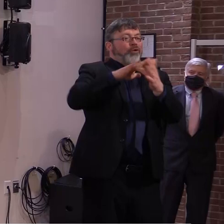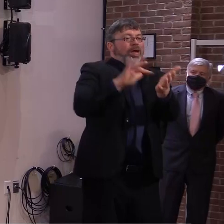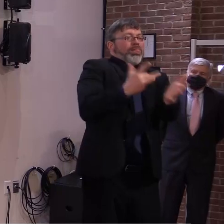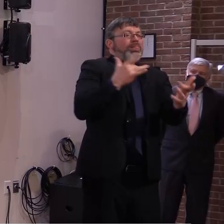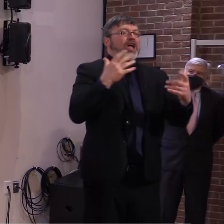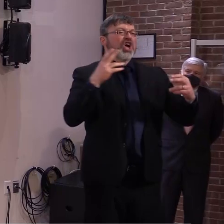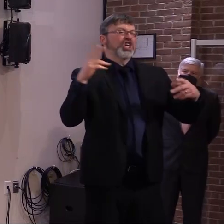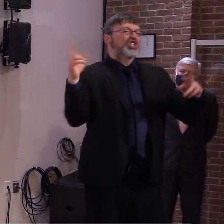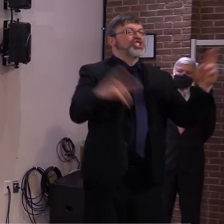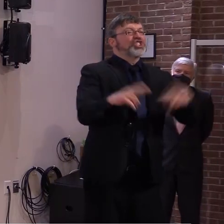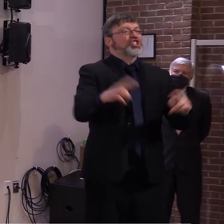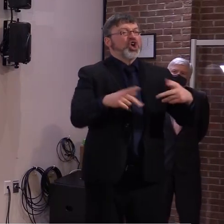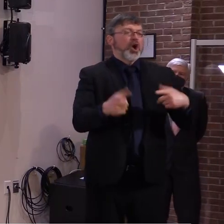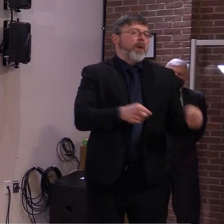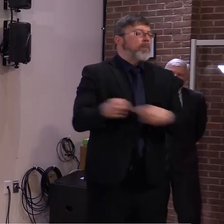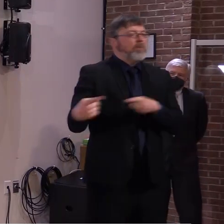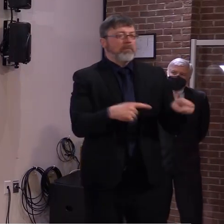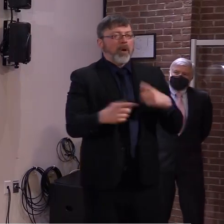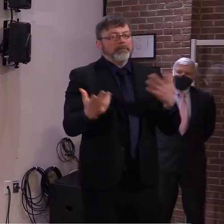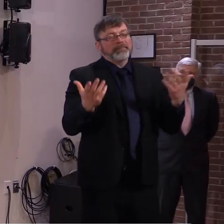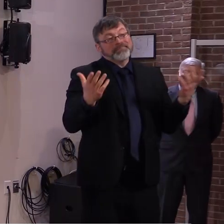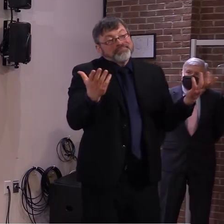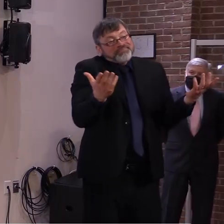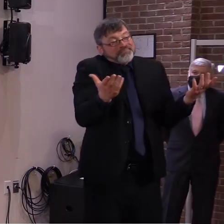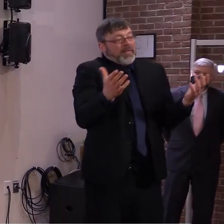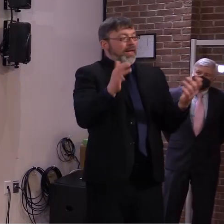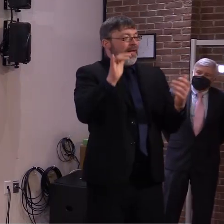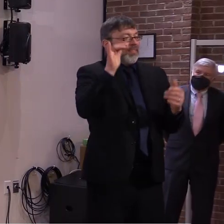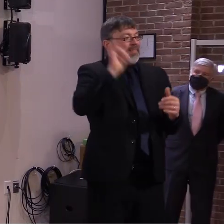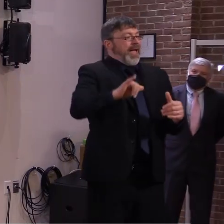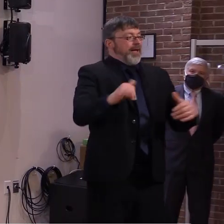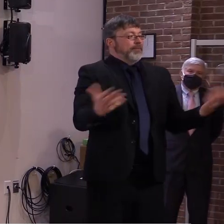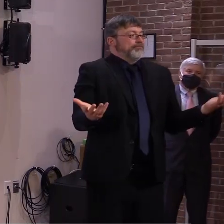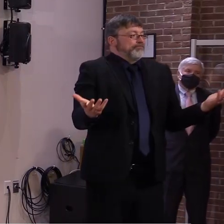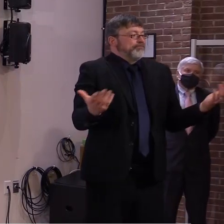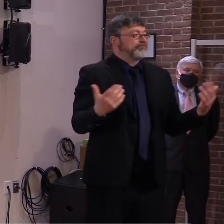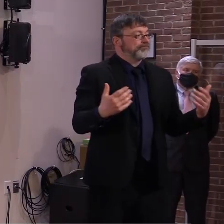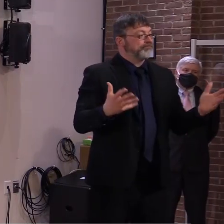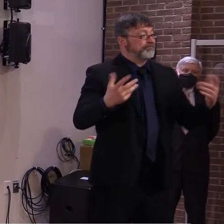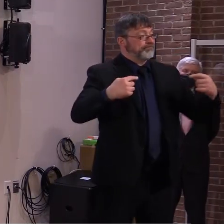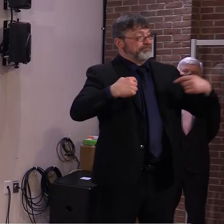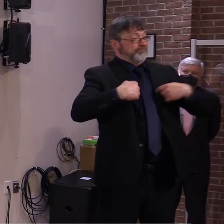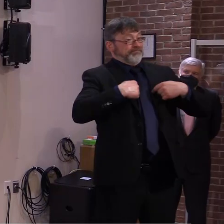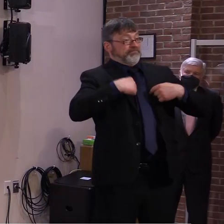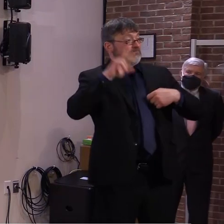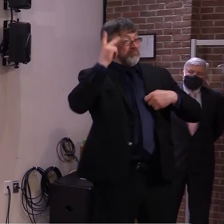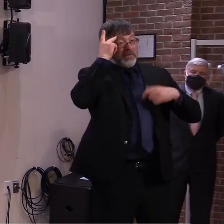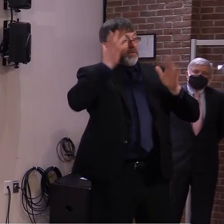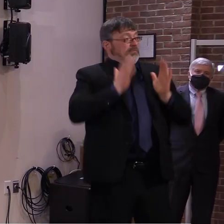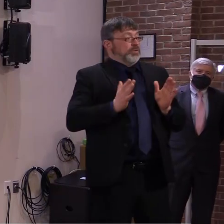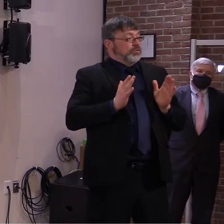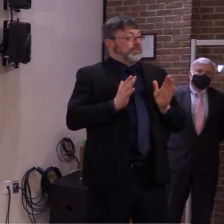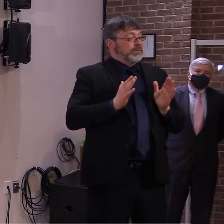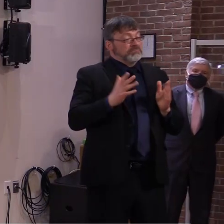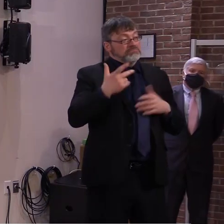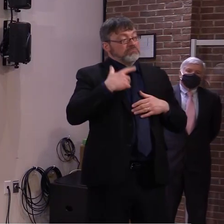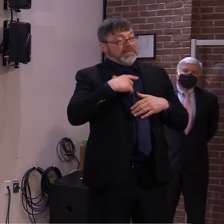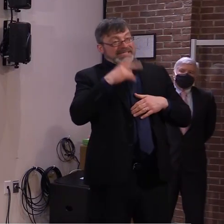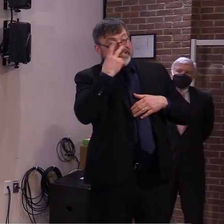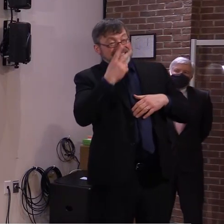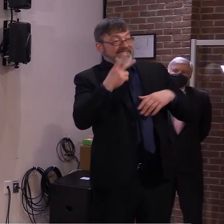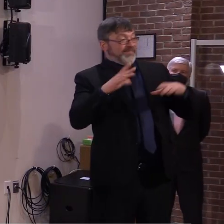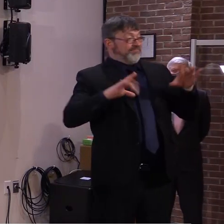country, and that's why other states have had to open up to a broader group, because they're not seeing the demand, the